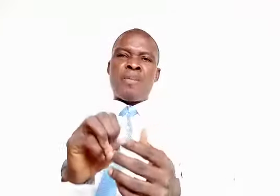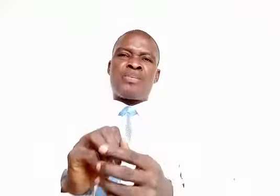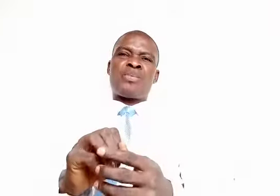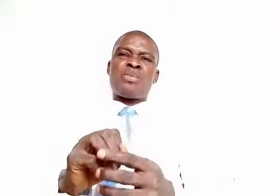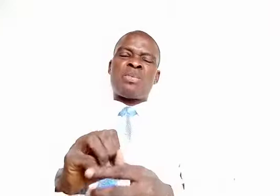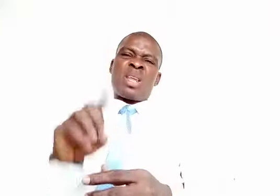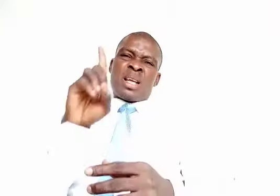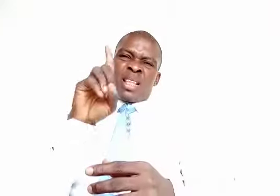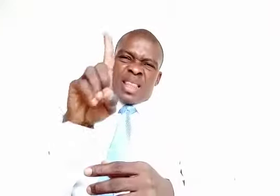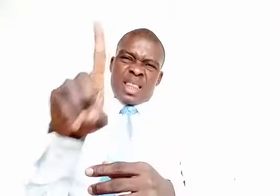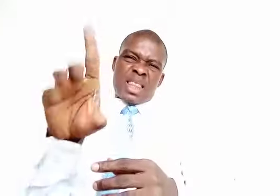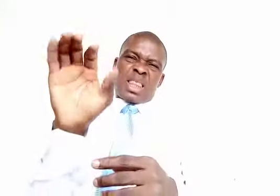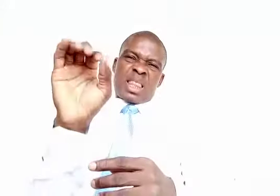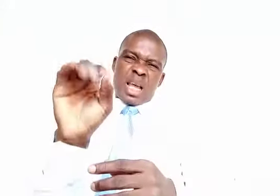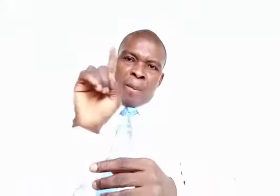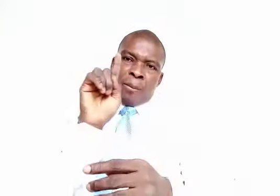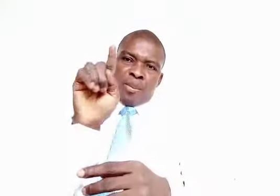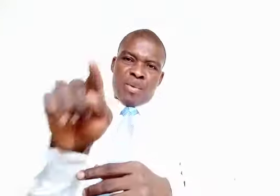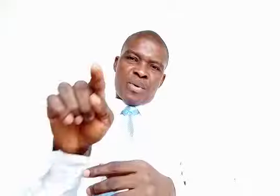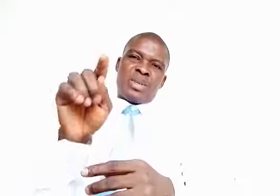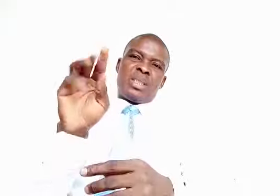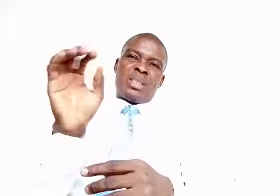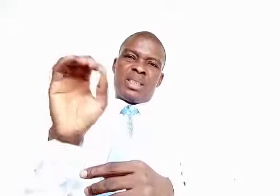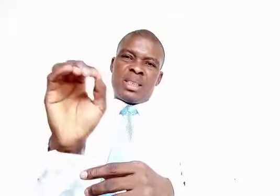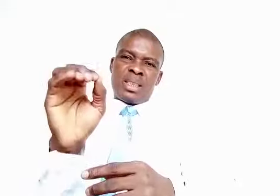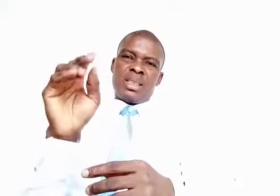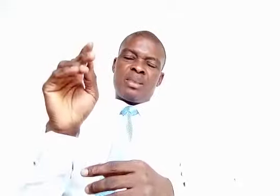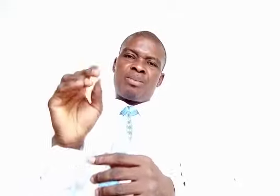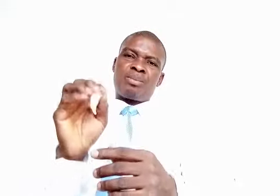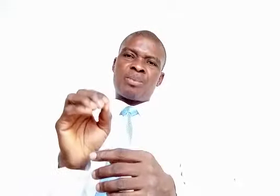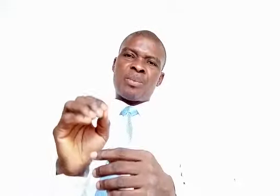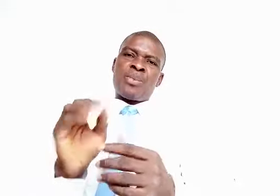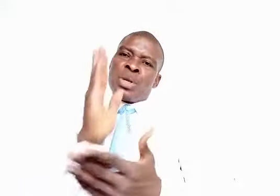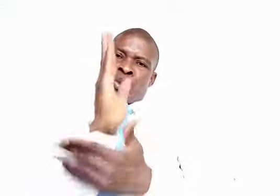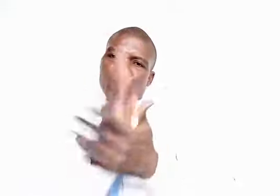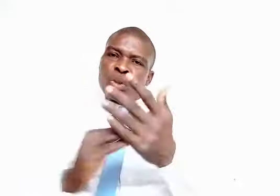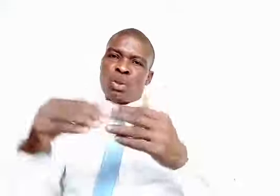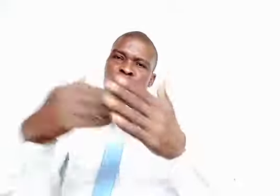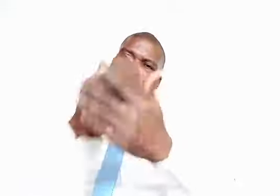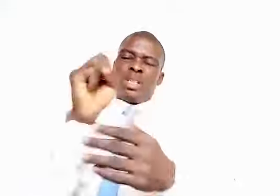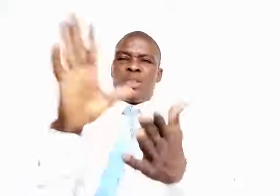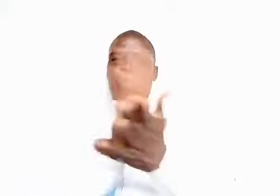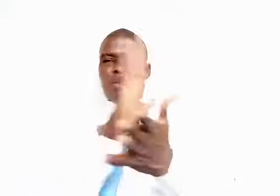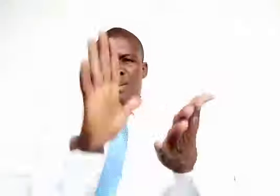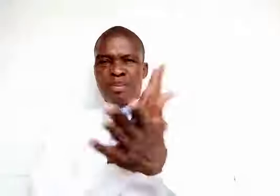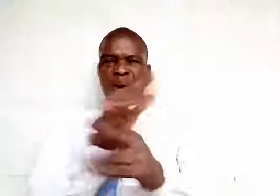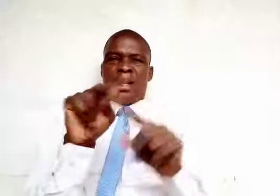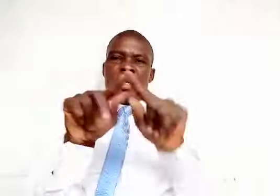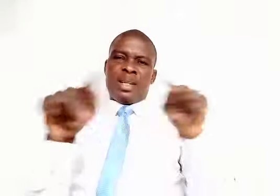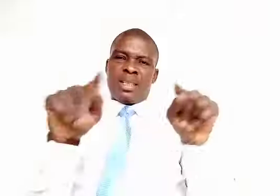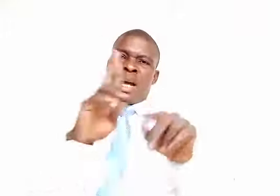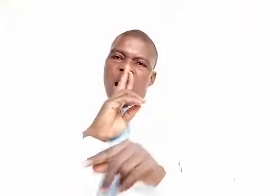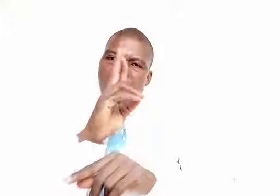10.3 trillion pound. Some newspaper headlines are as